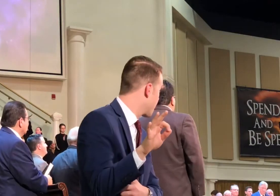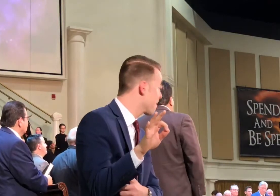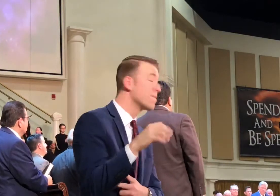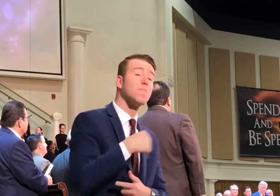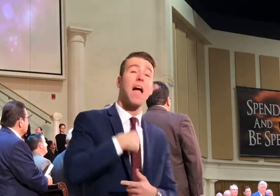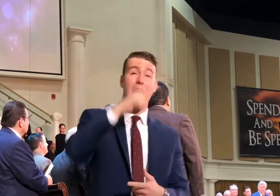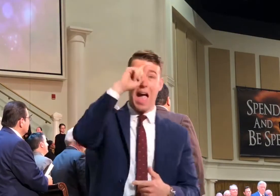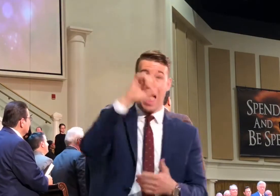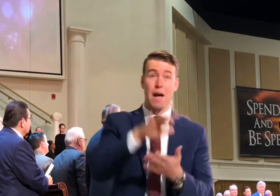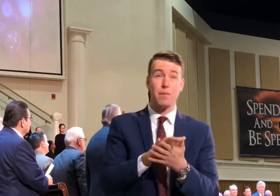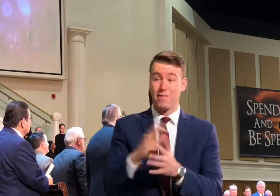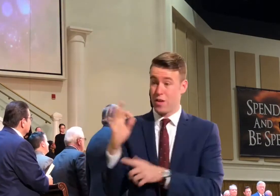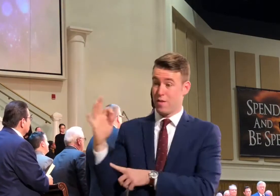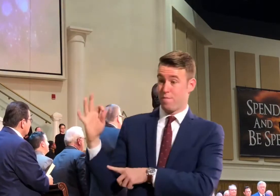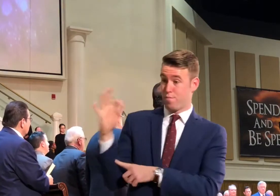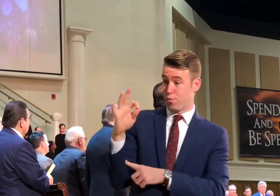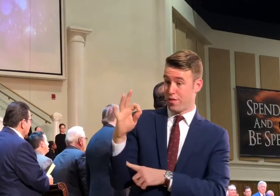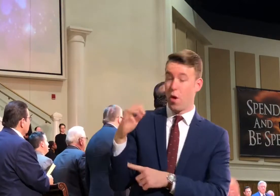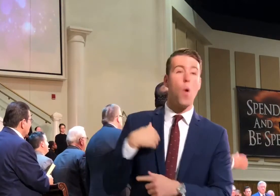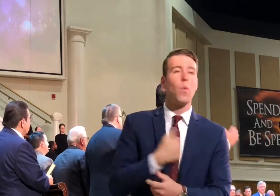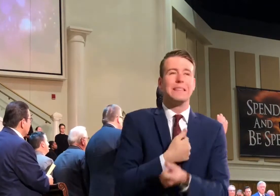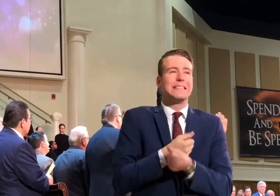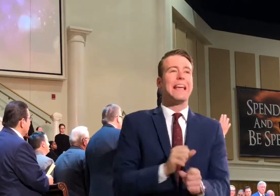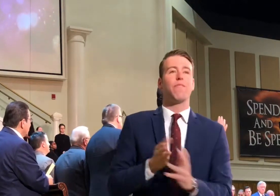I believe we're saved by preaching.